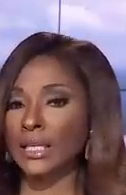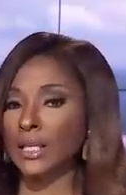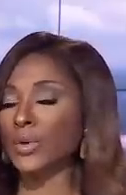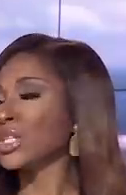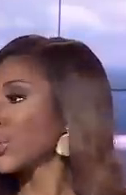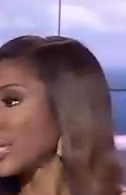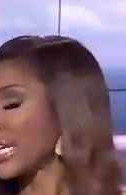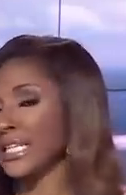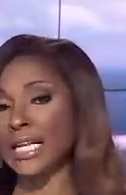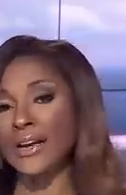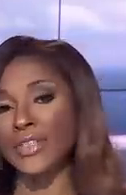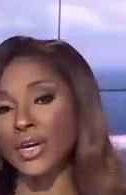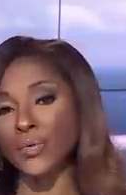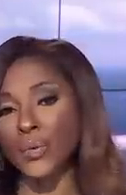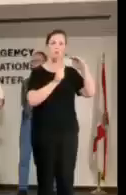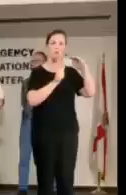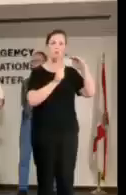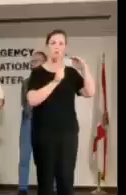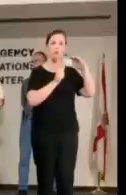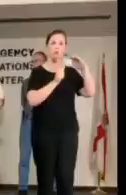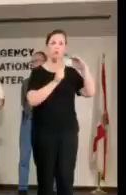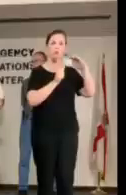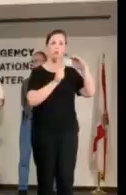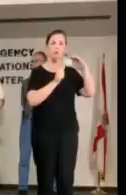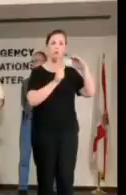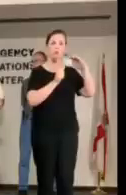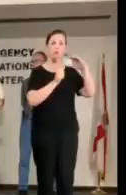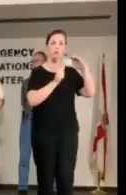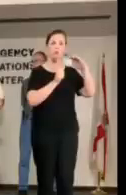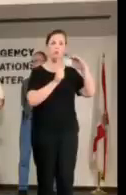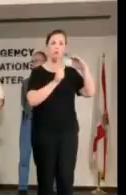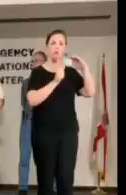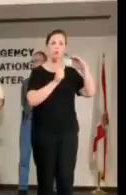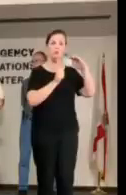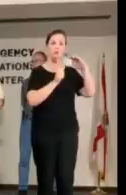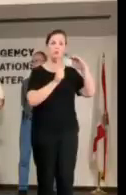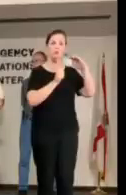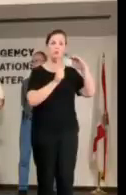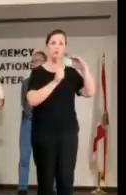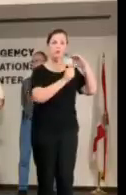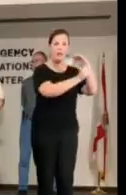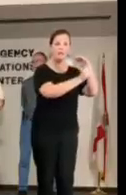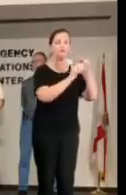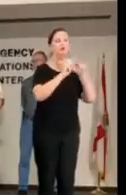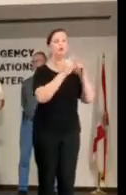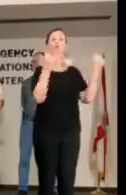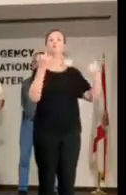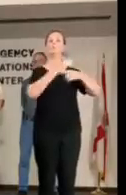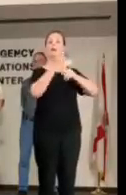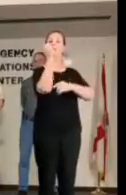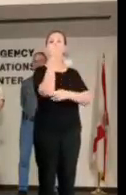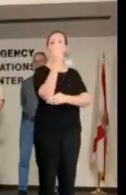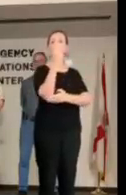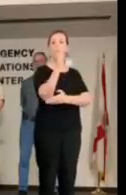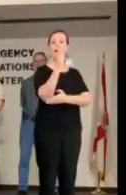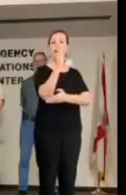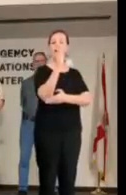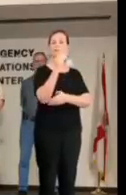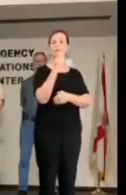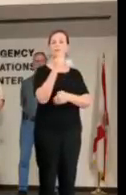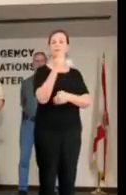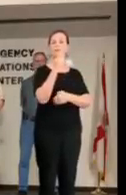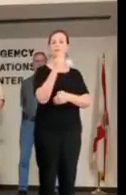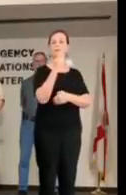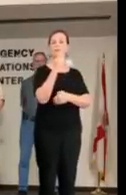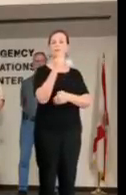for Dorian. We do want to take you live there right now to a news conference that's happening. Let's go ahead and listen in. Make sure your evacuation is complete by 3